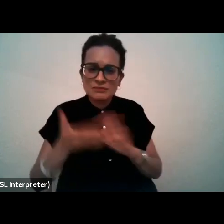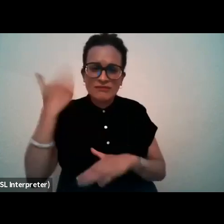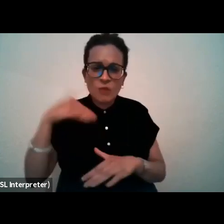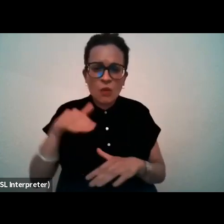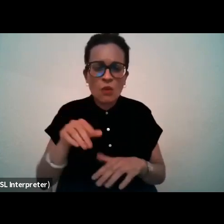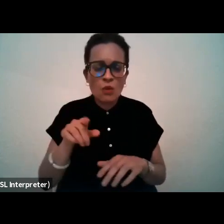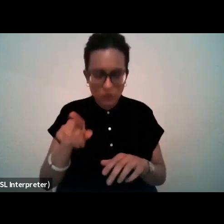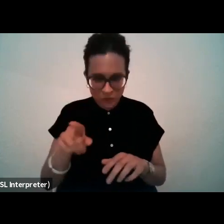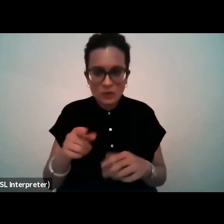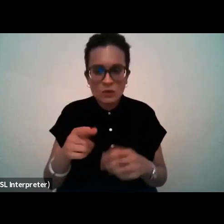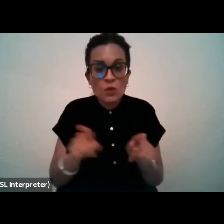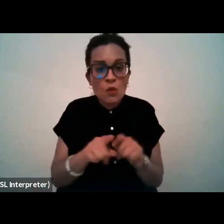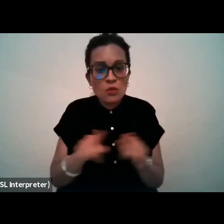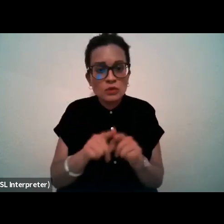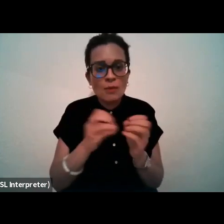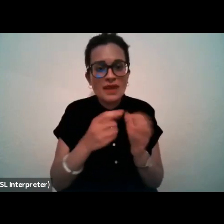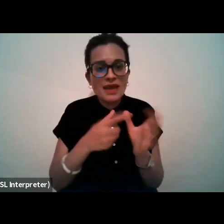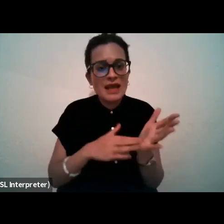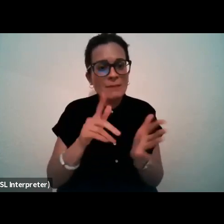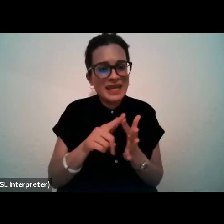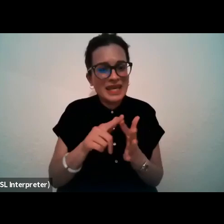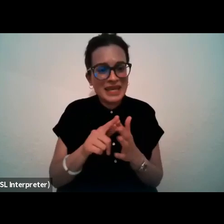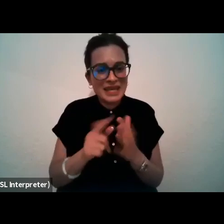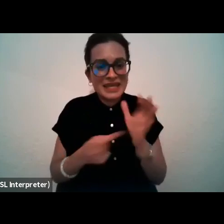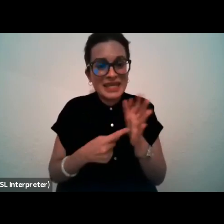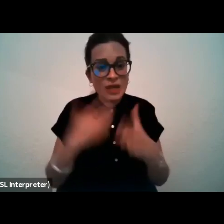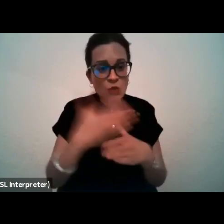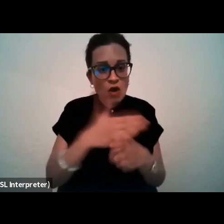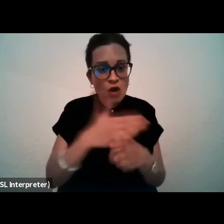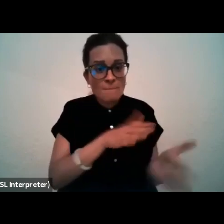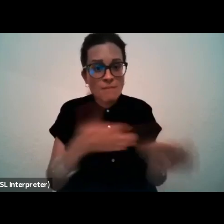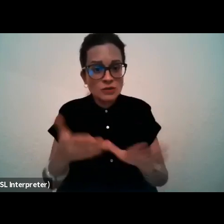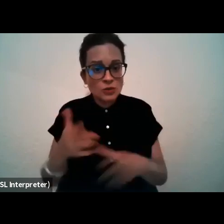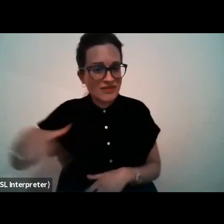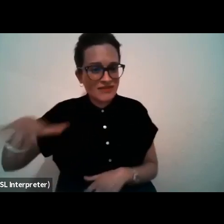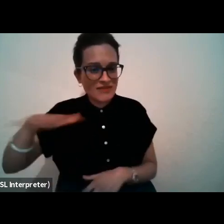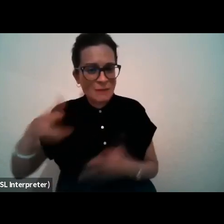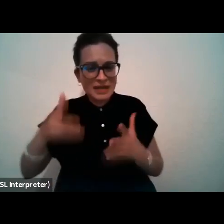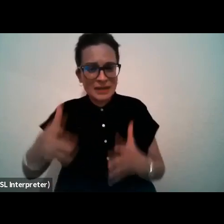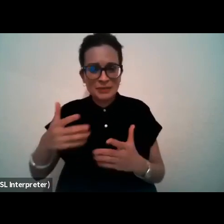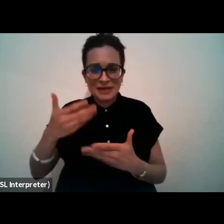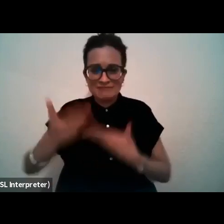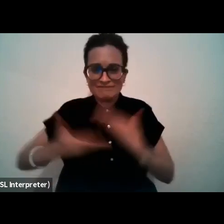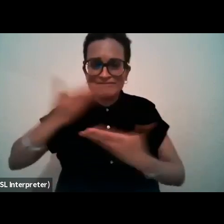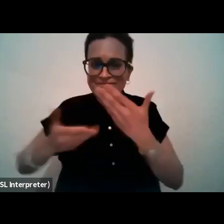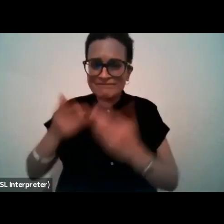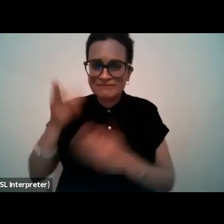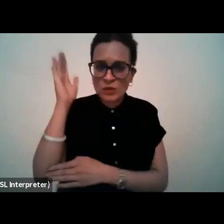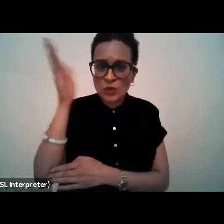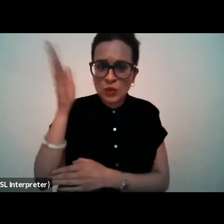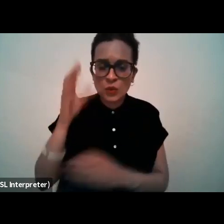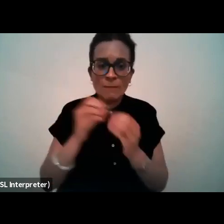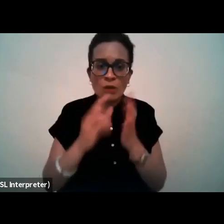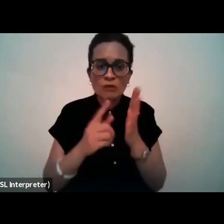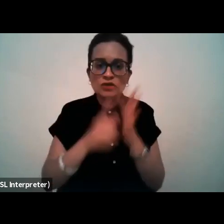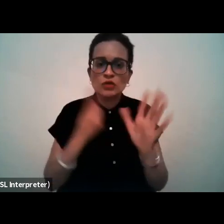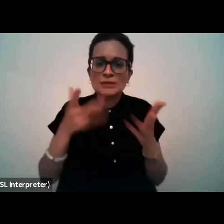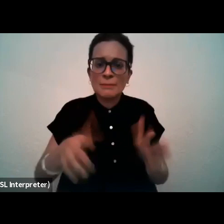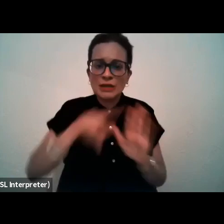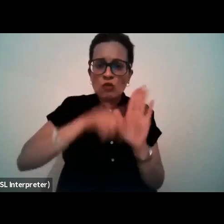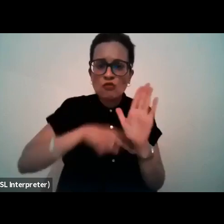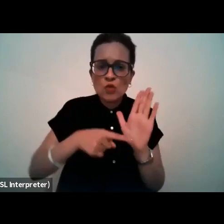daughters of BAME key workers that died spoke out against Boris Johnson's easing of the lockdown. London